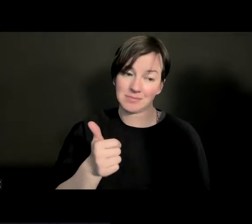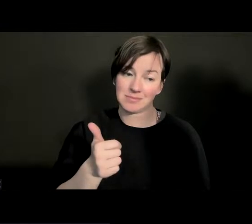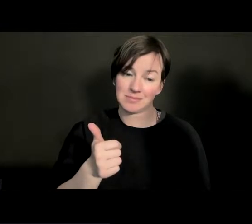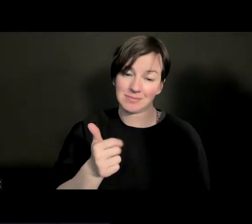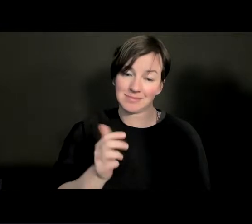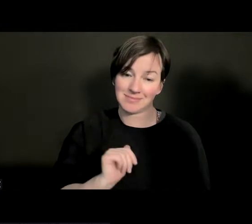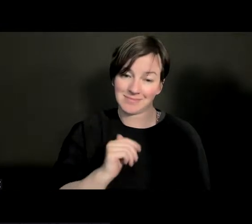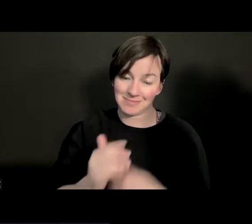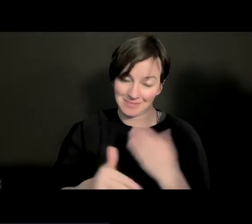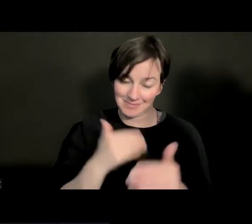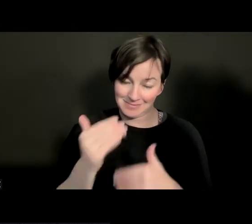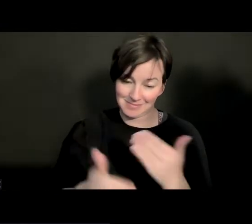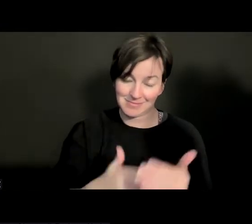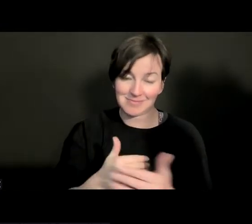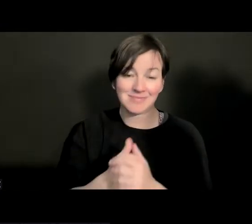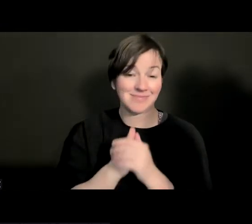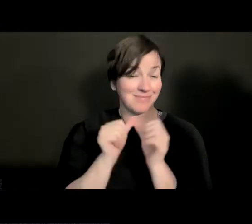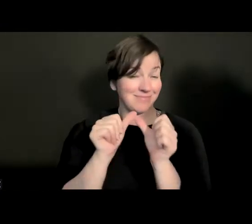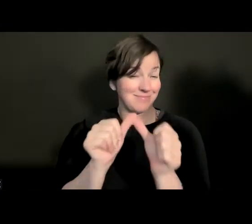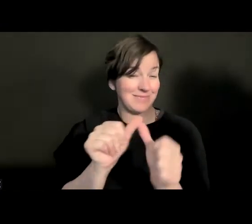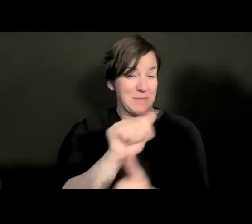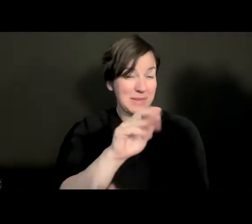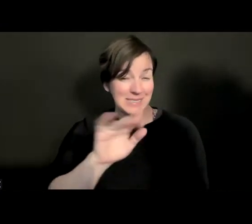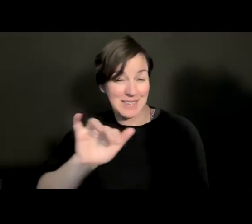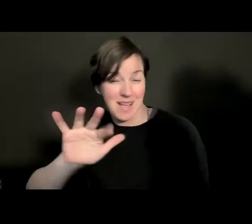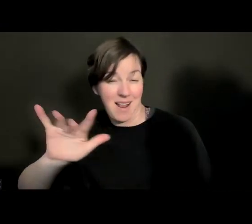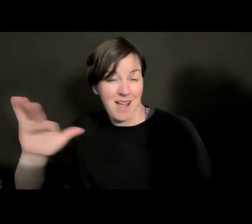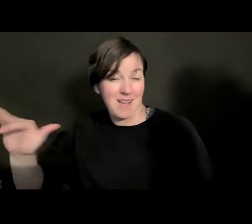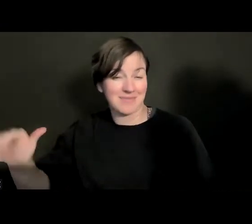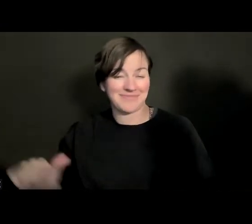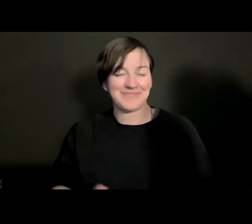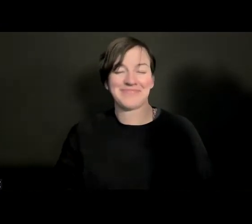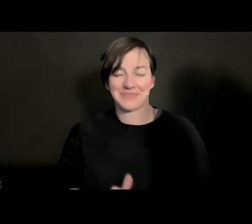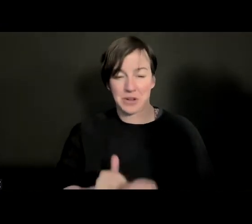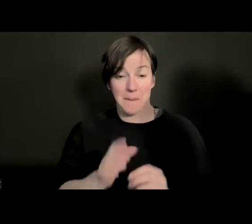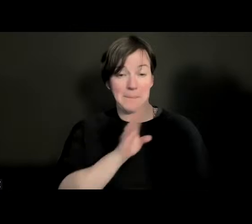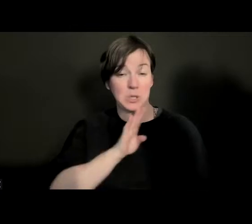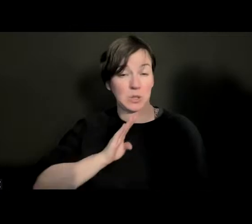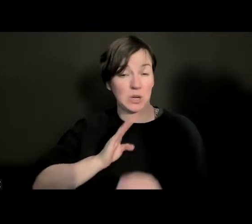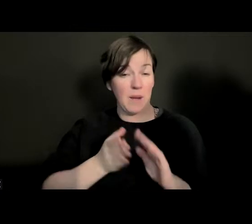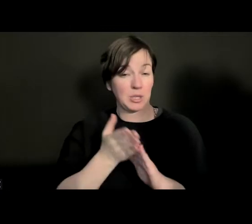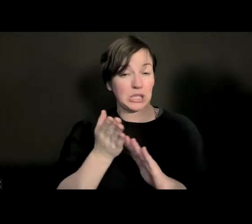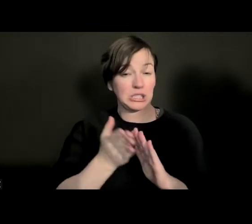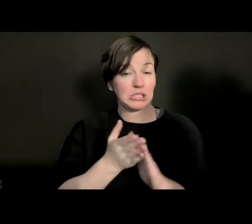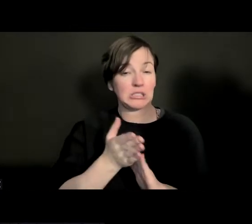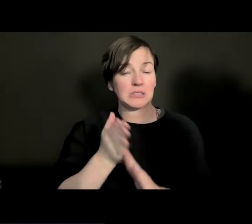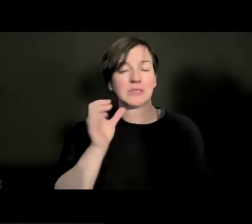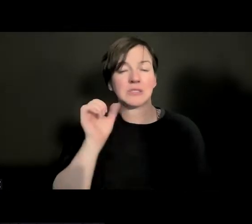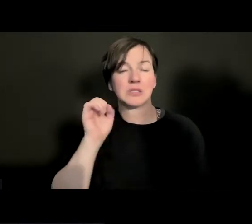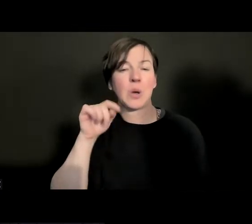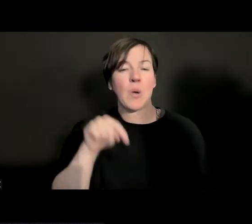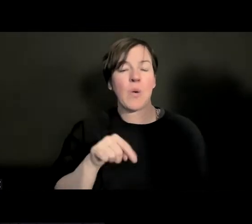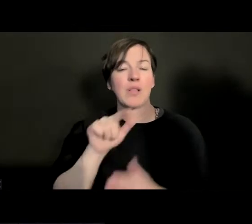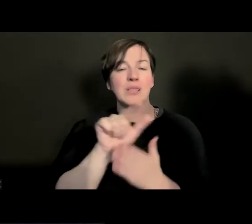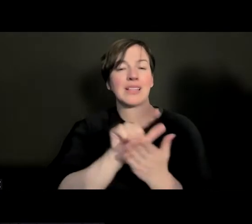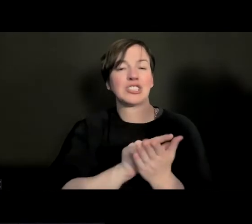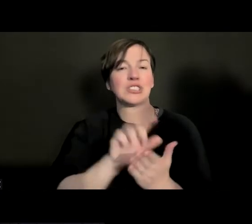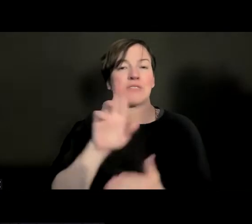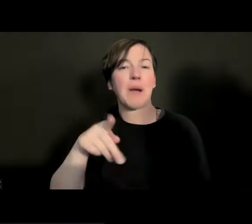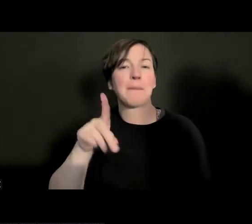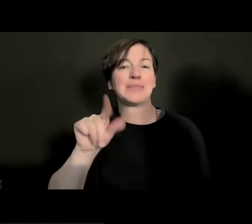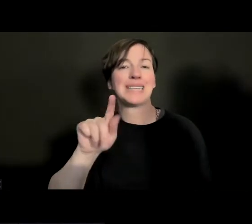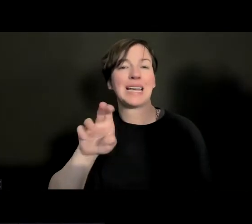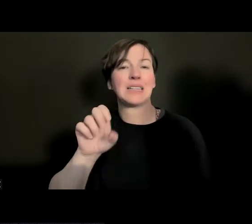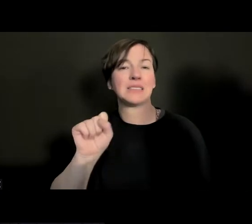down. Going through X. the alphabet pretty quickly. Yeah, board operations. Board operations, so these are the legislative updates that